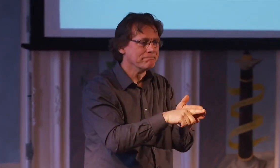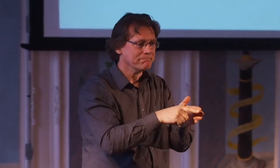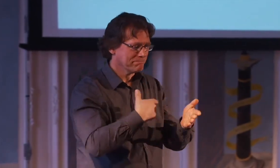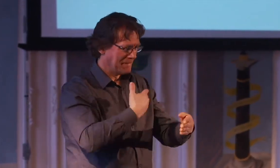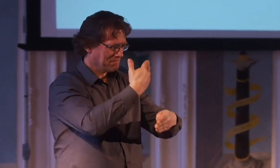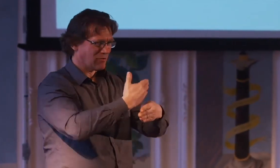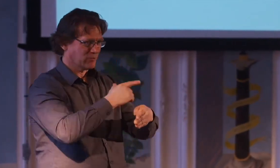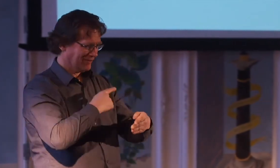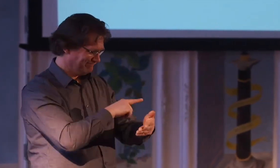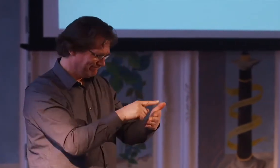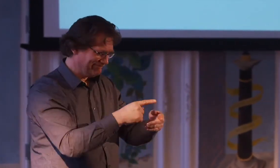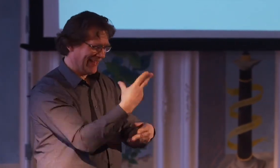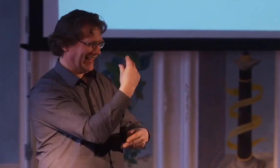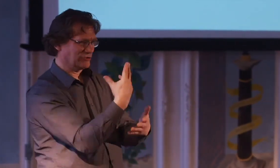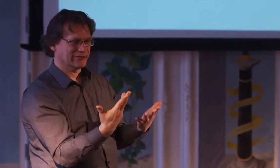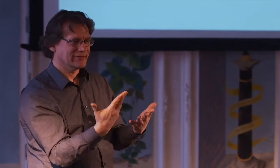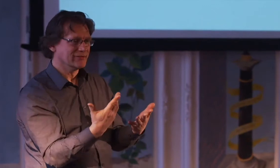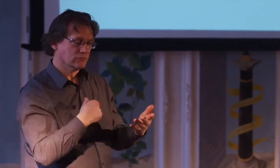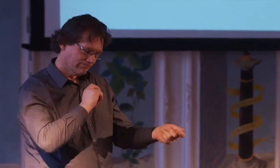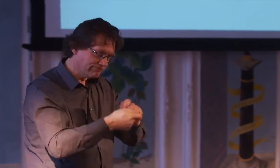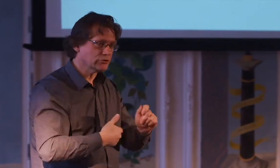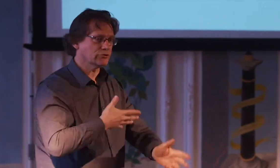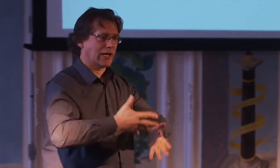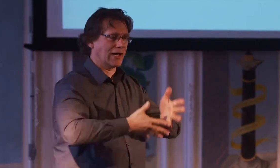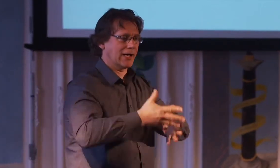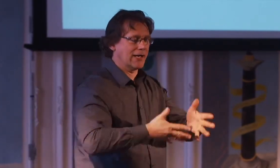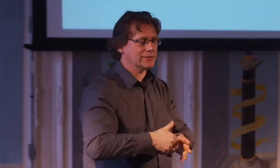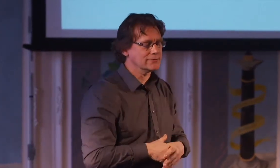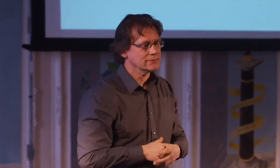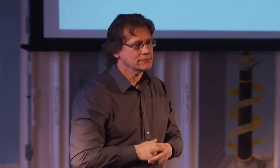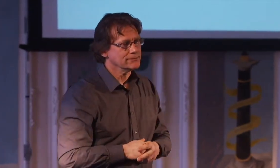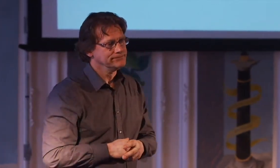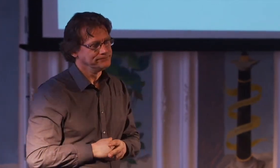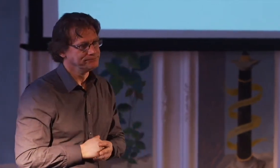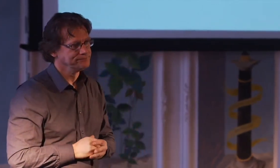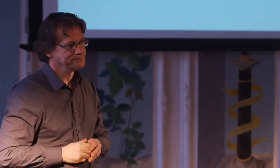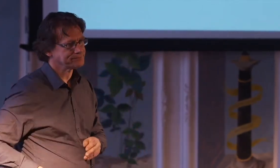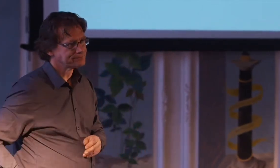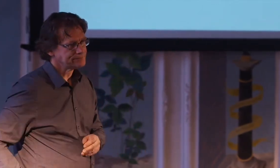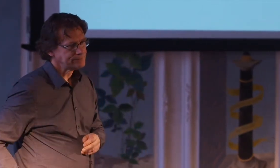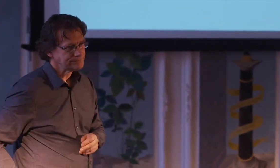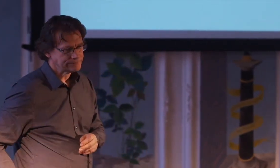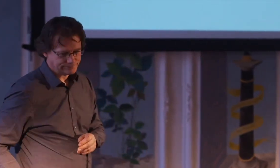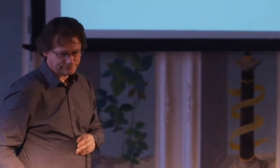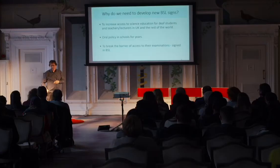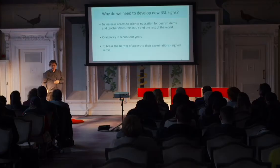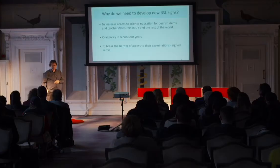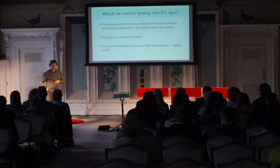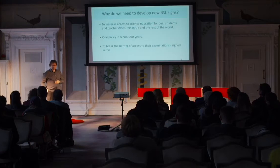But eventually, this was seen to create barriers for deaf children attaining success through exams. So the policy